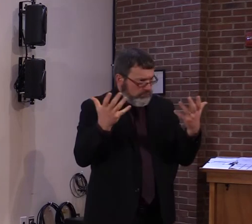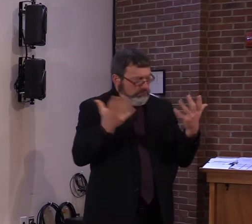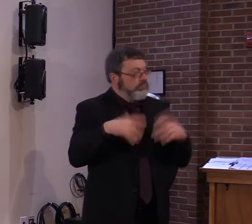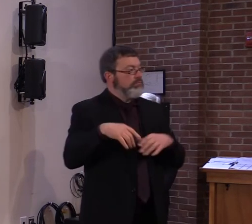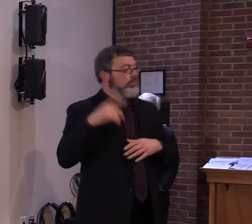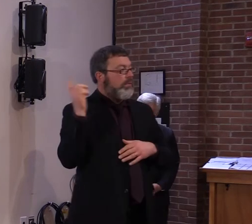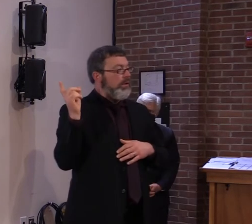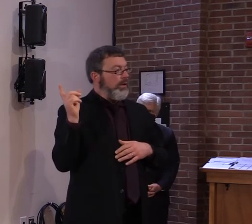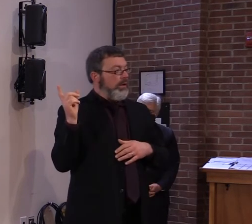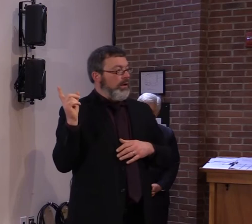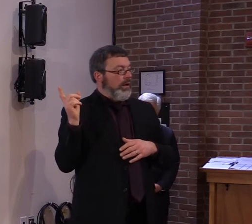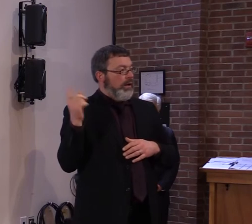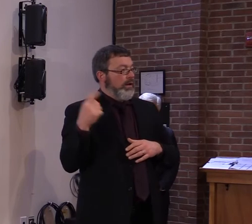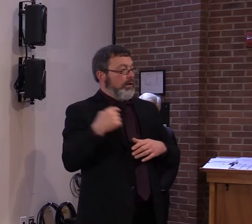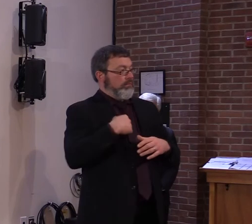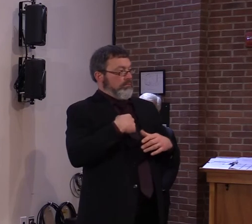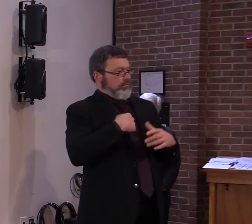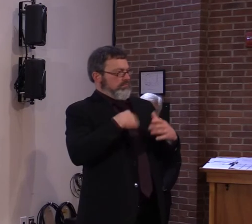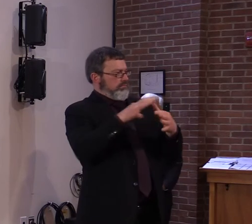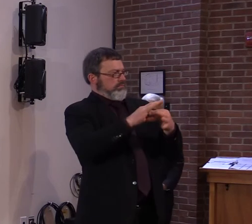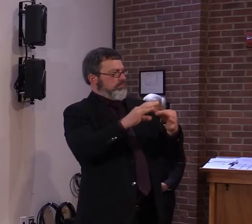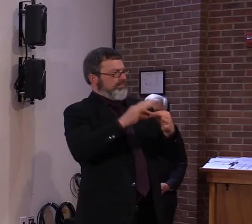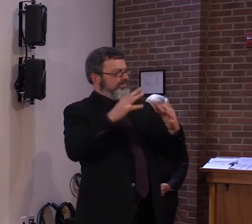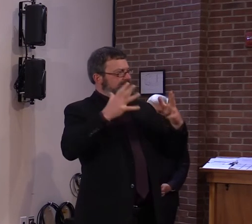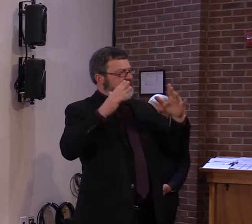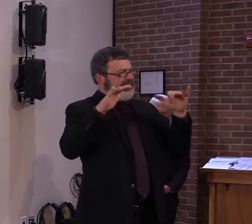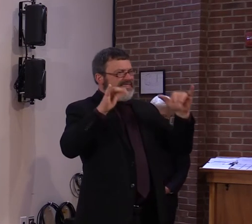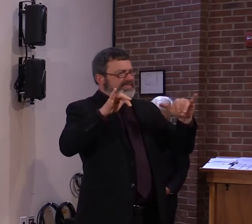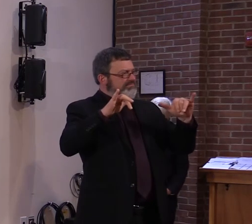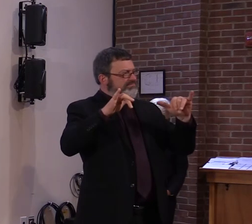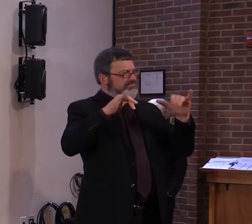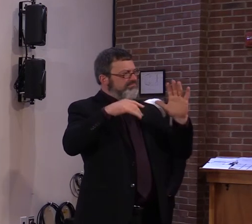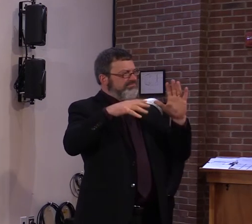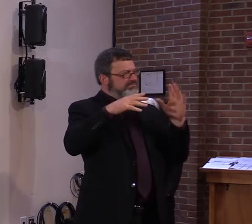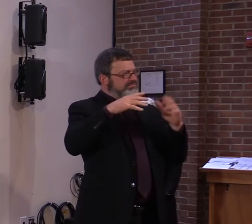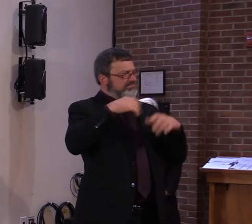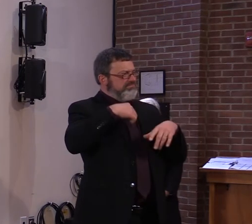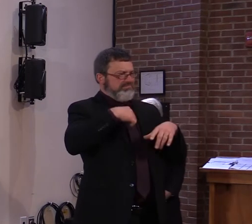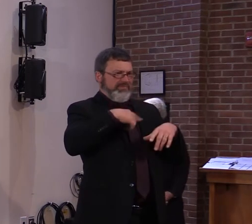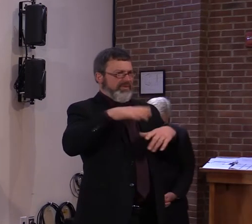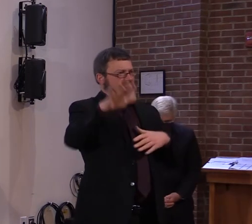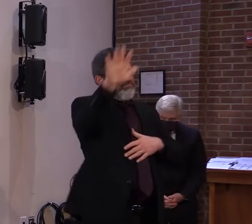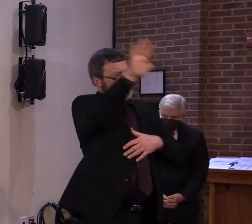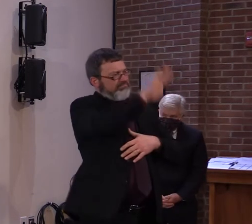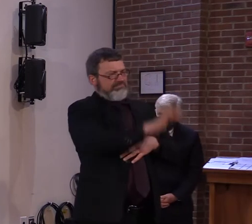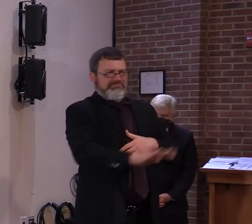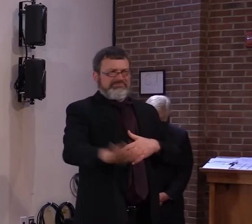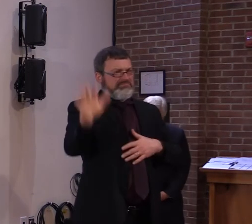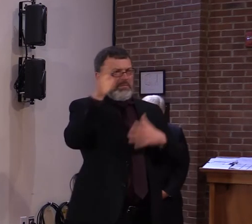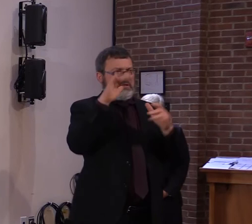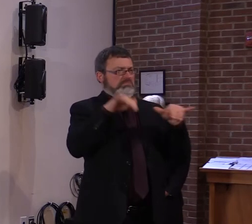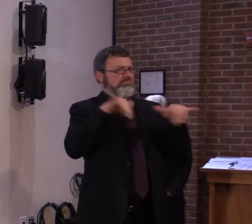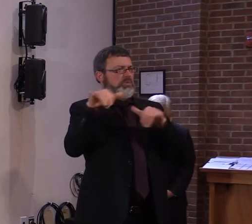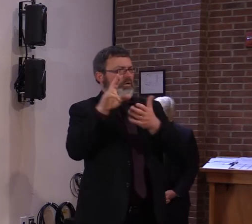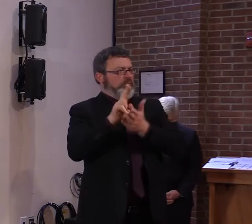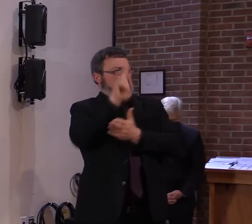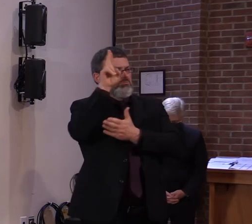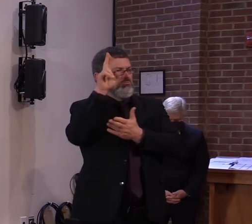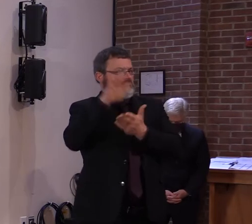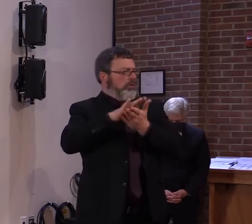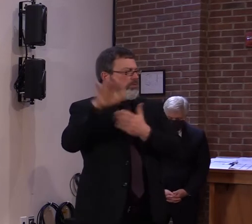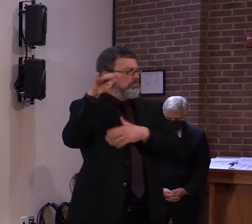what I'm saying is it's the same set of metrics we're using in general every week on Tuesdays that we present to you